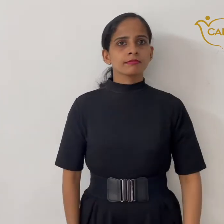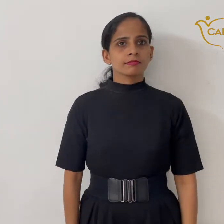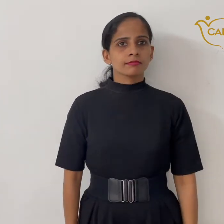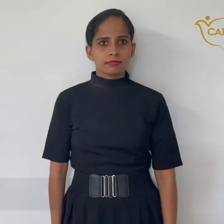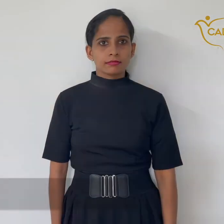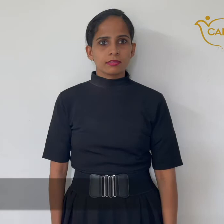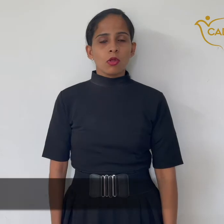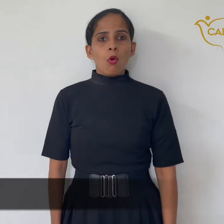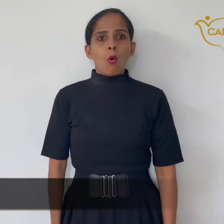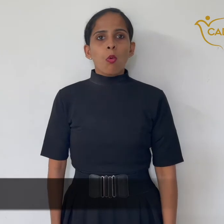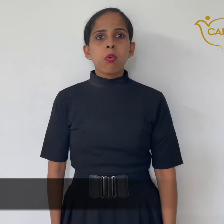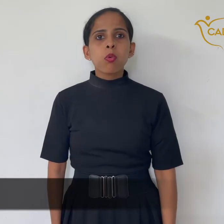blow